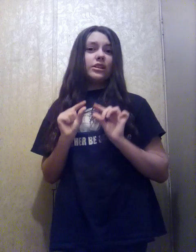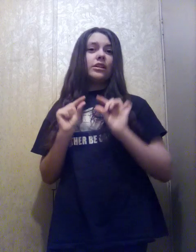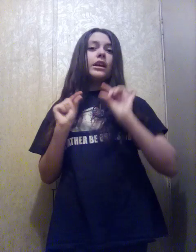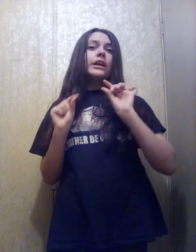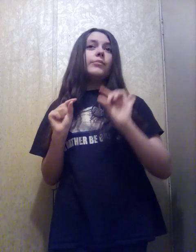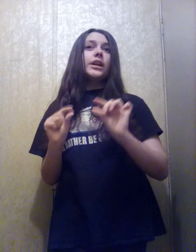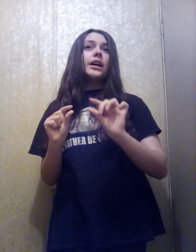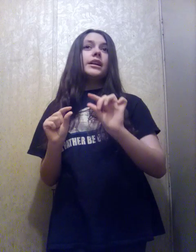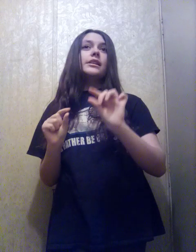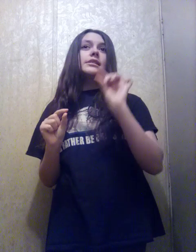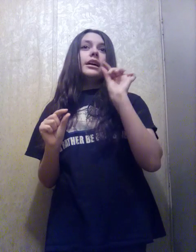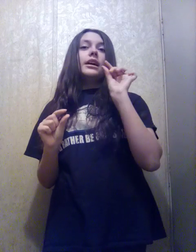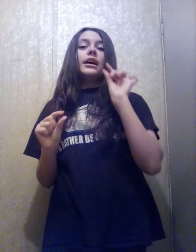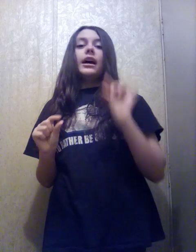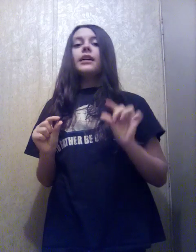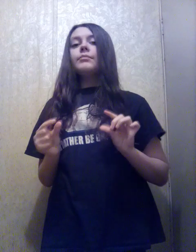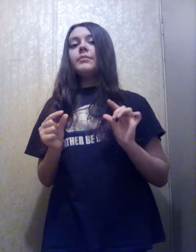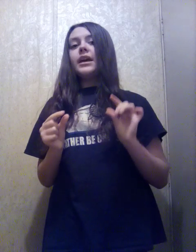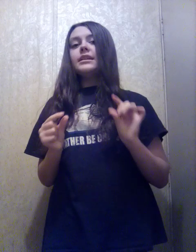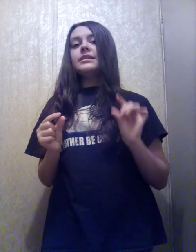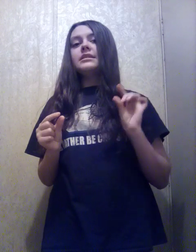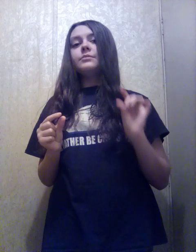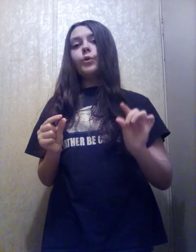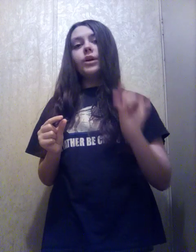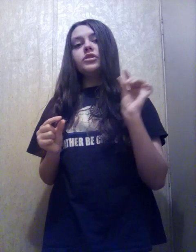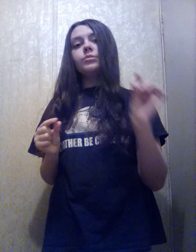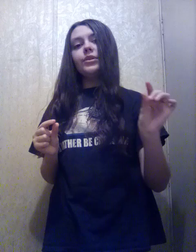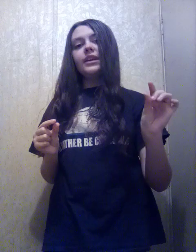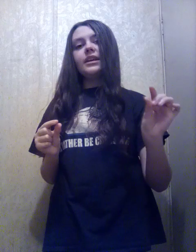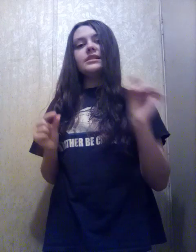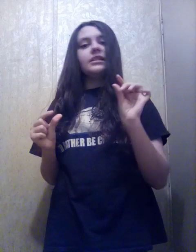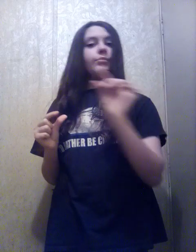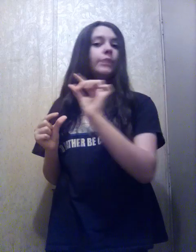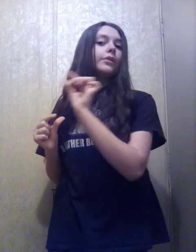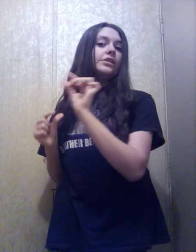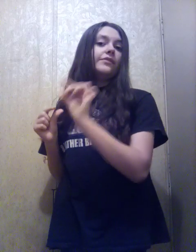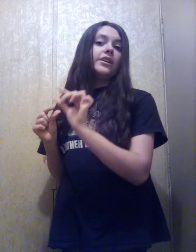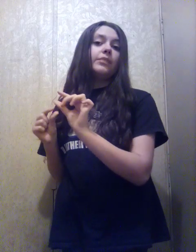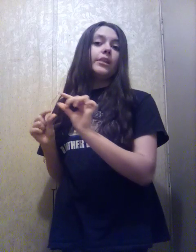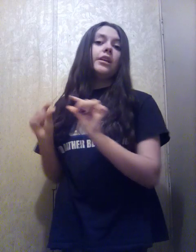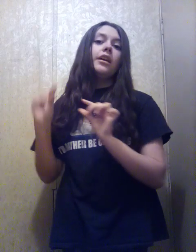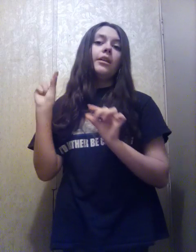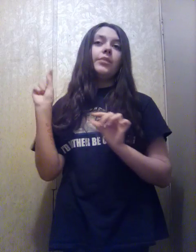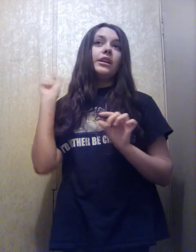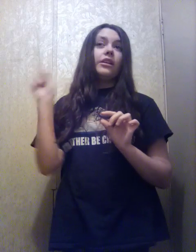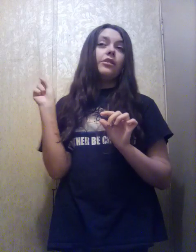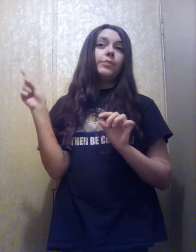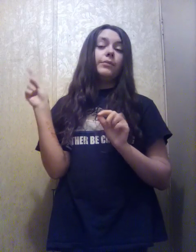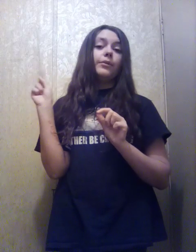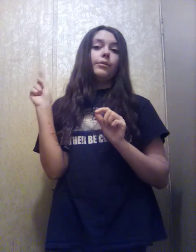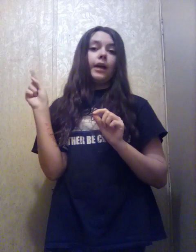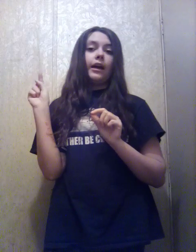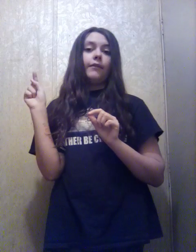other, because I may say some questionable things and then people are defending me, but then other people have